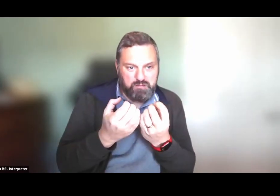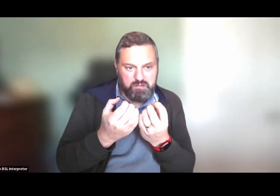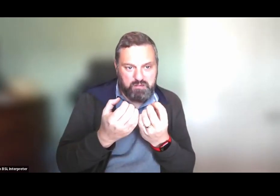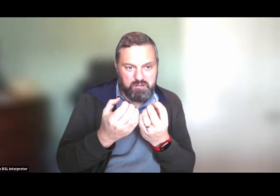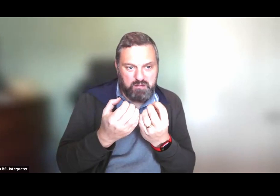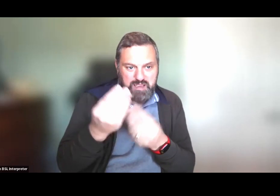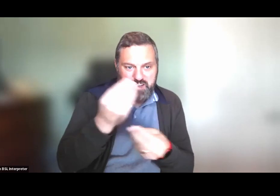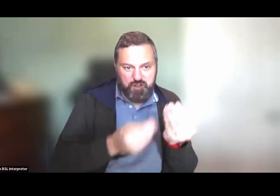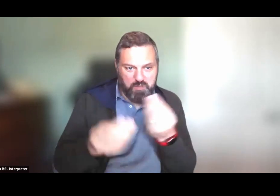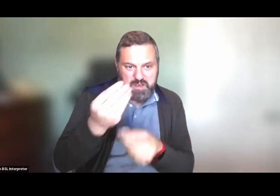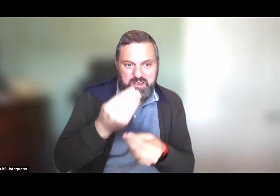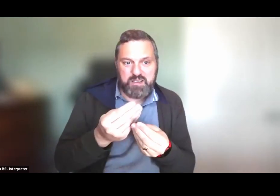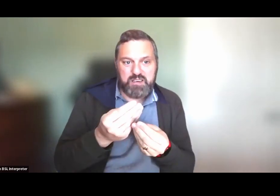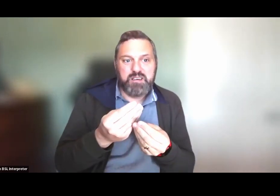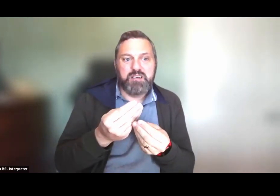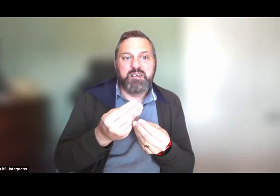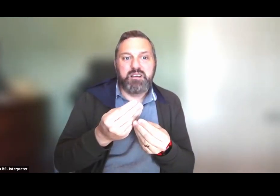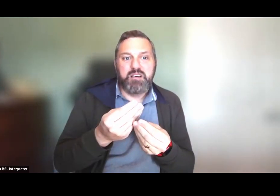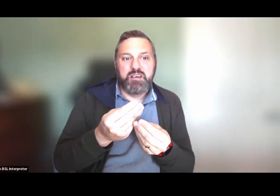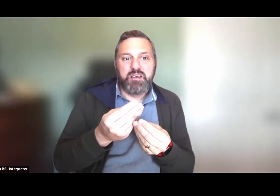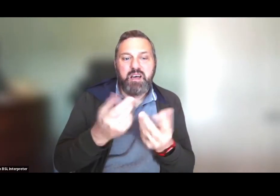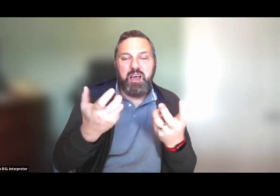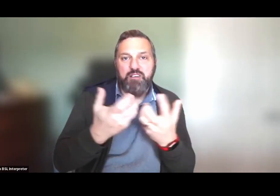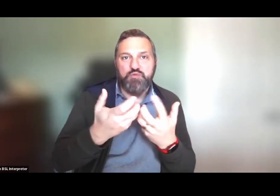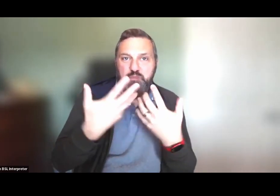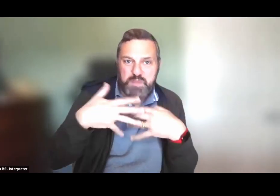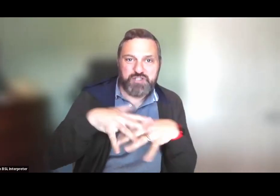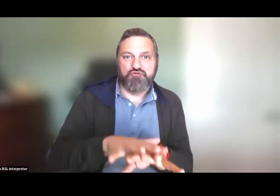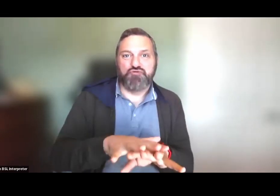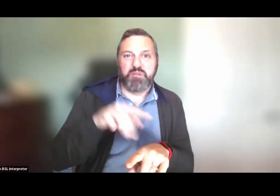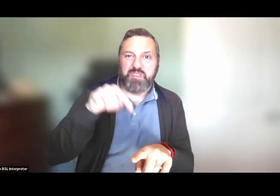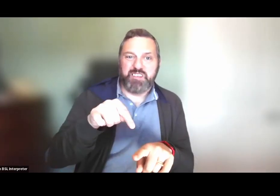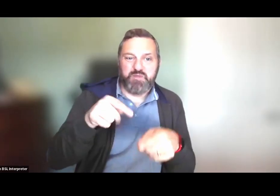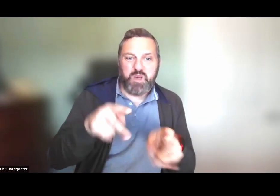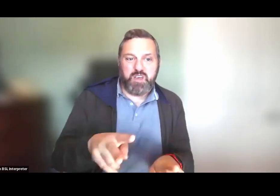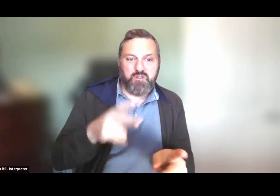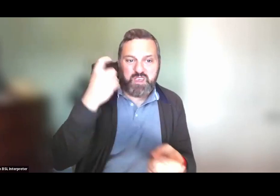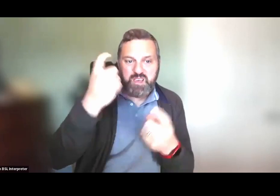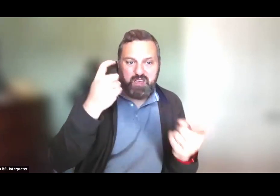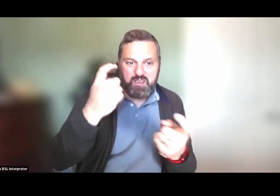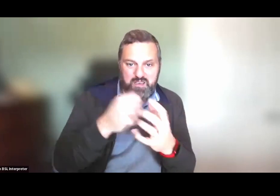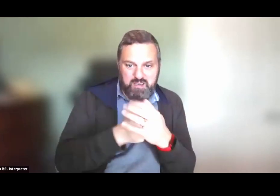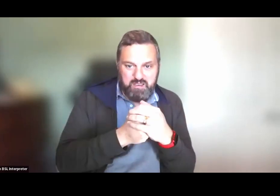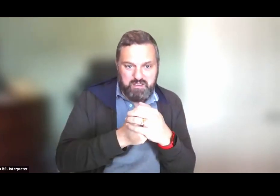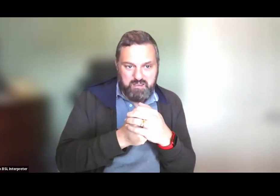organization. So what are the big 3 challenges to mainstreaming this way of thinking? Whew.